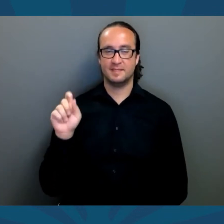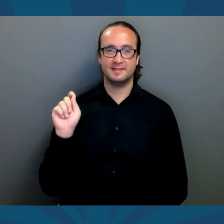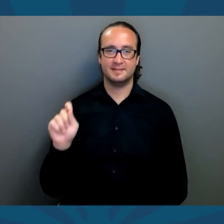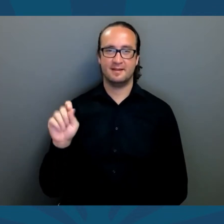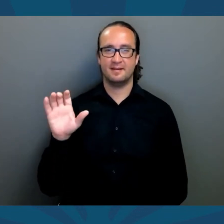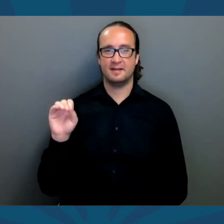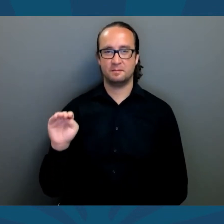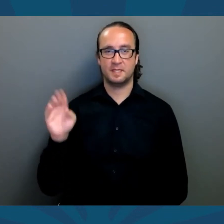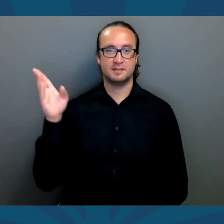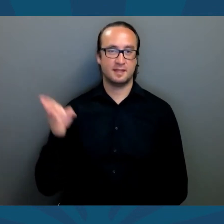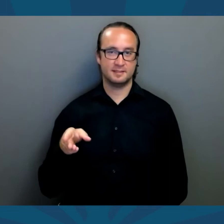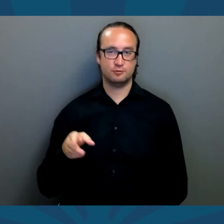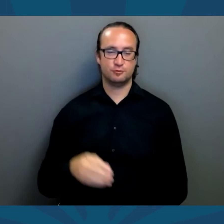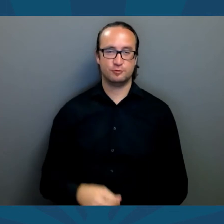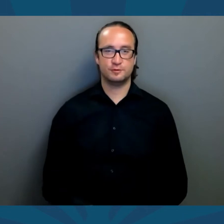www.aljones.com/.